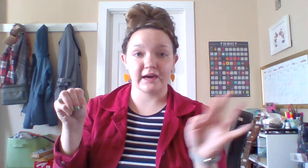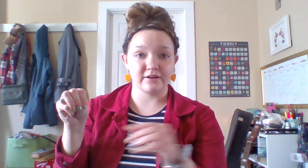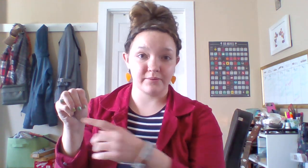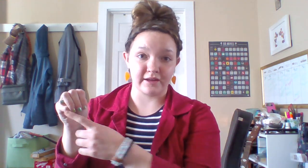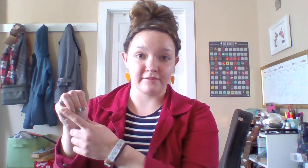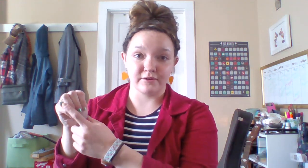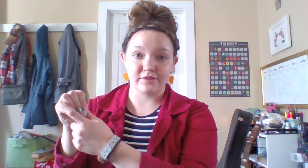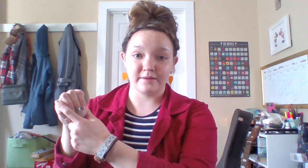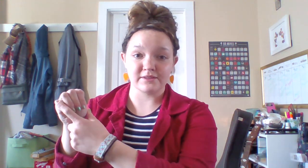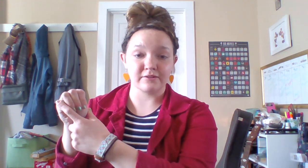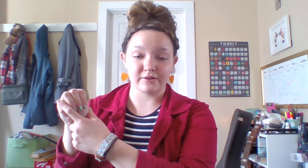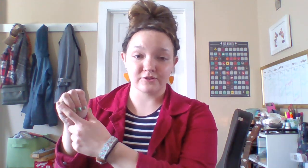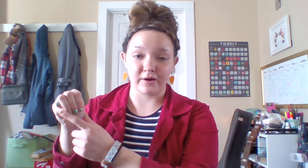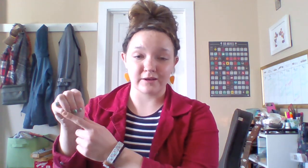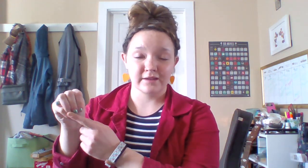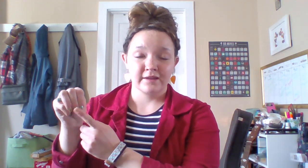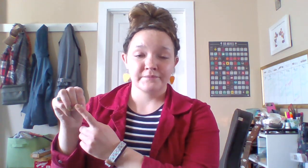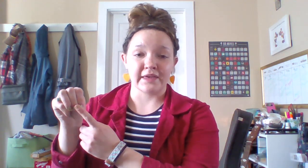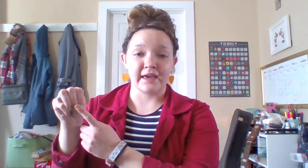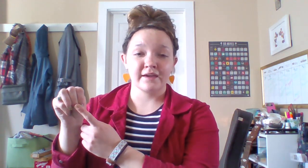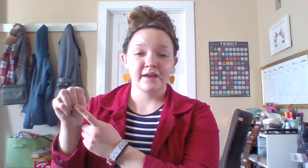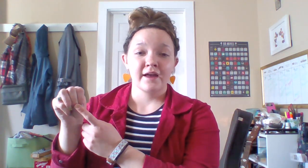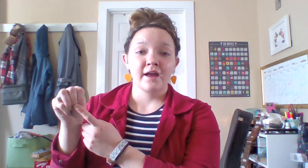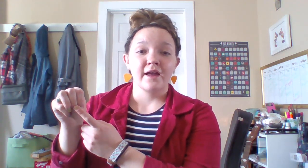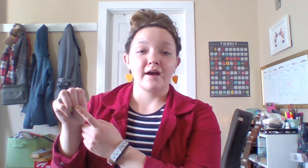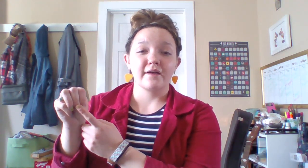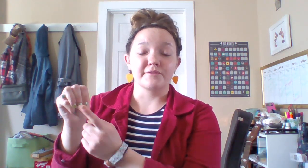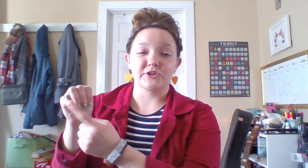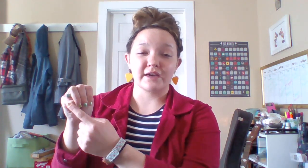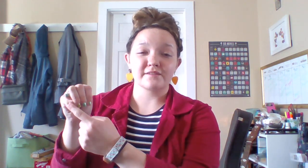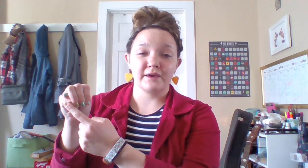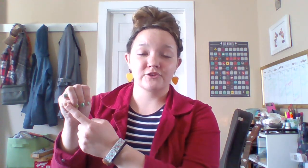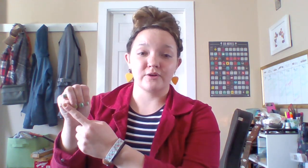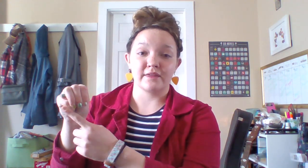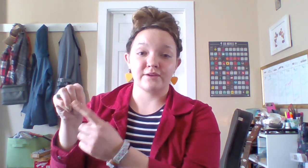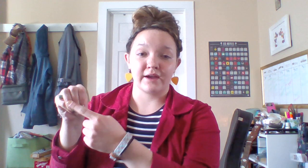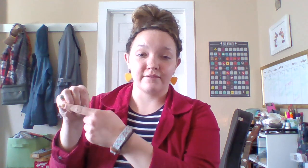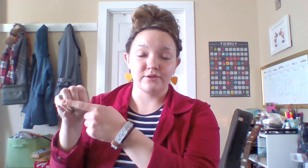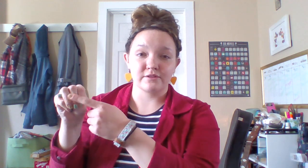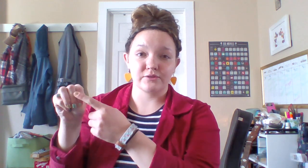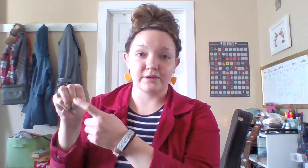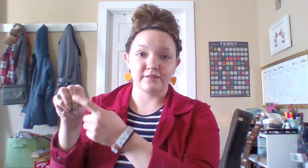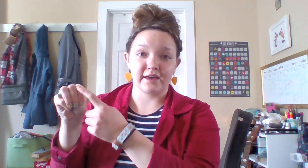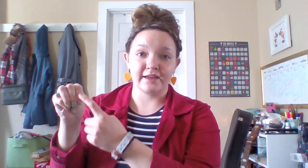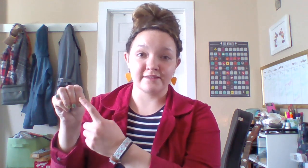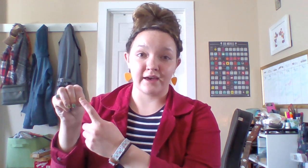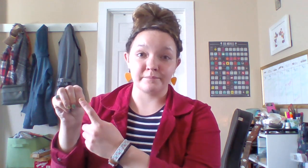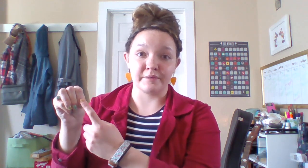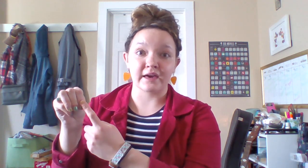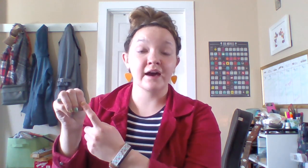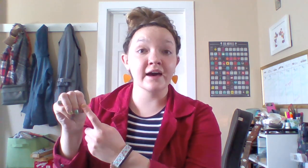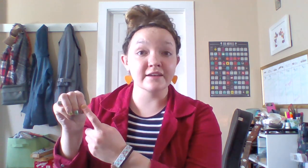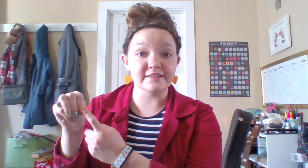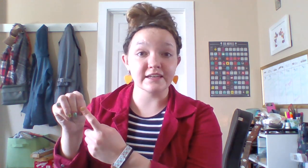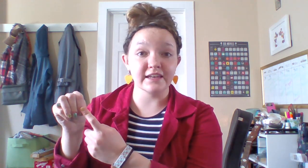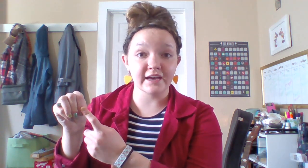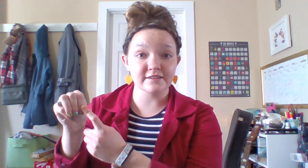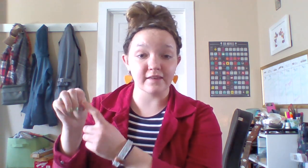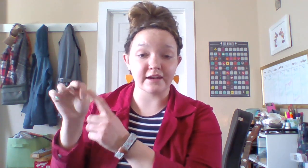matter what, if your thumb's a little short. Okay? Just make sure that you have those 3 lines up because the next letter